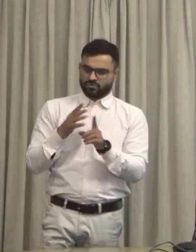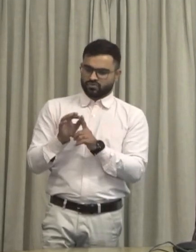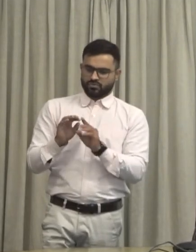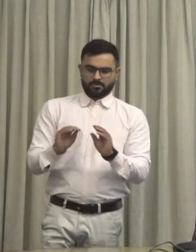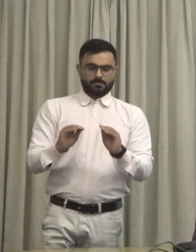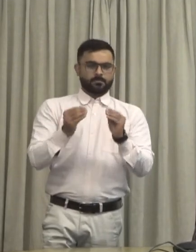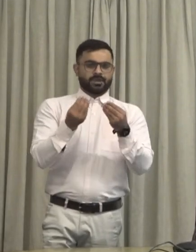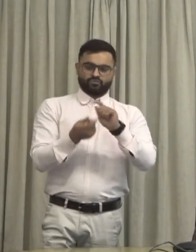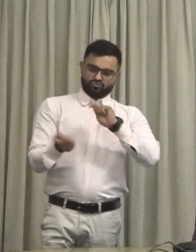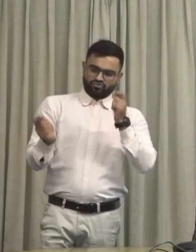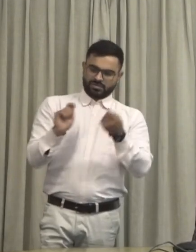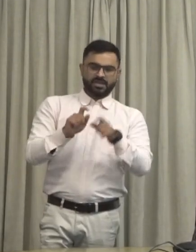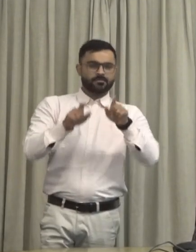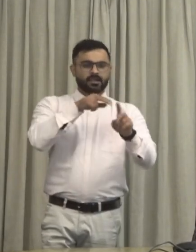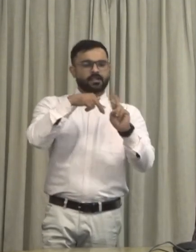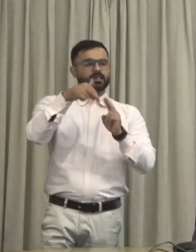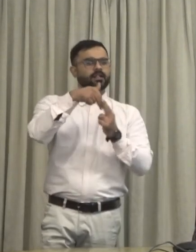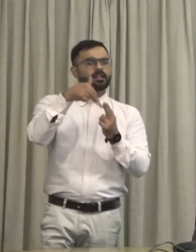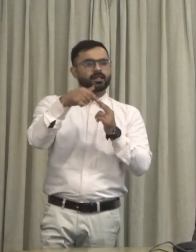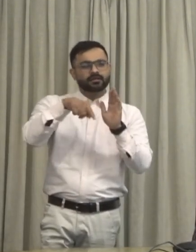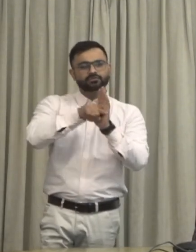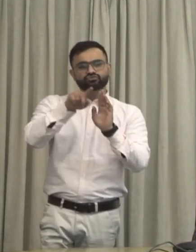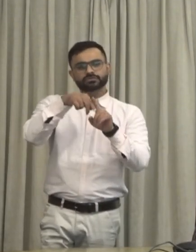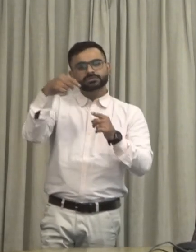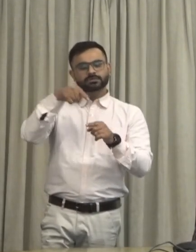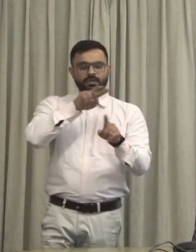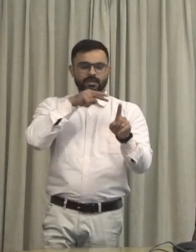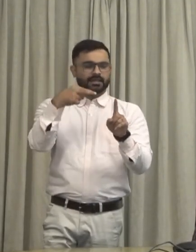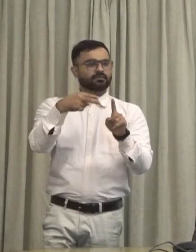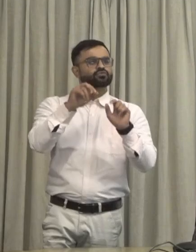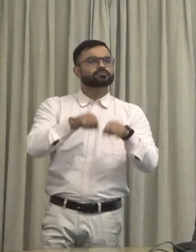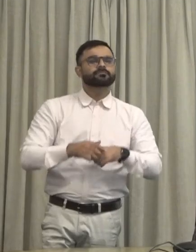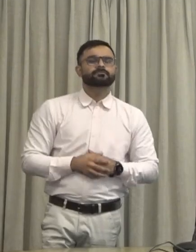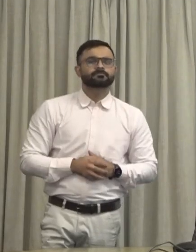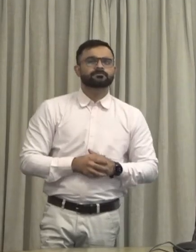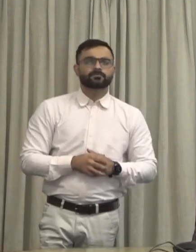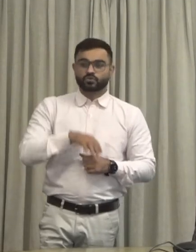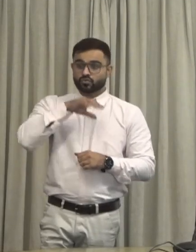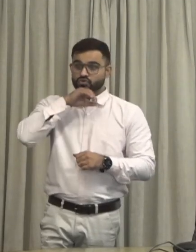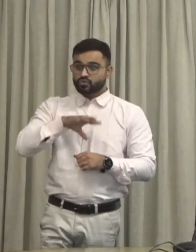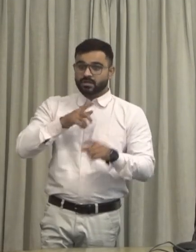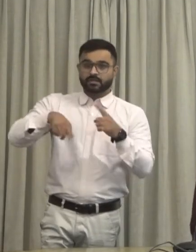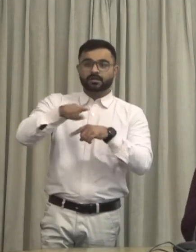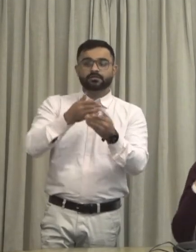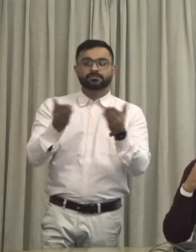better to change the public narrative about this, especially this perception about euthanasia?